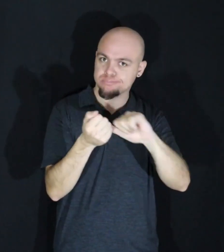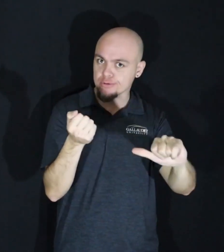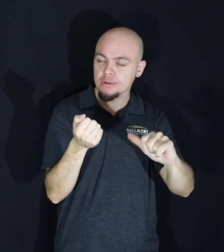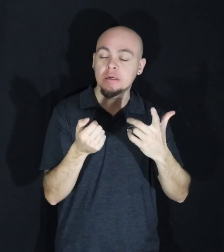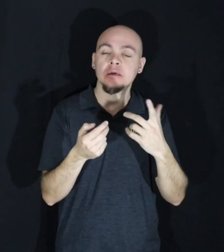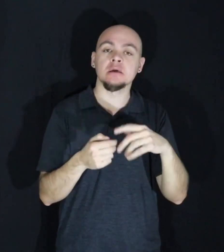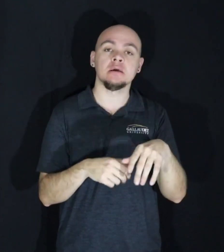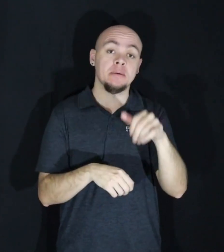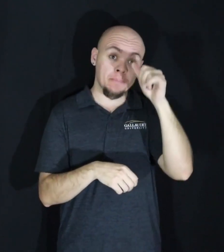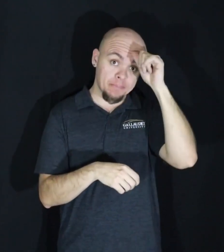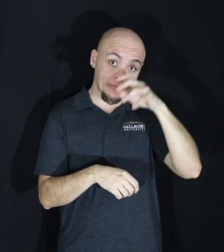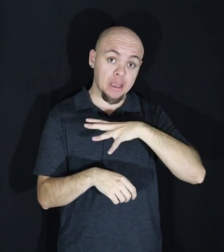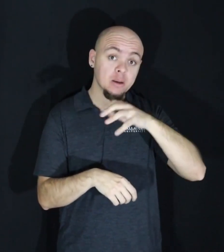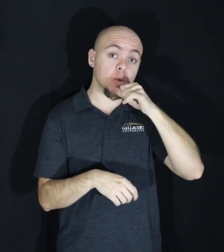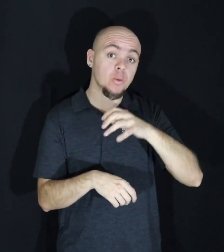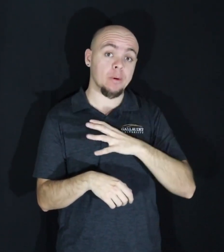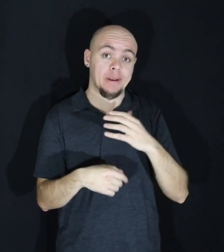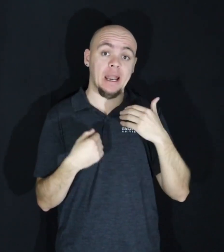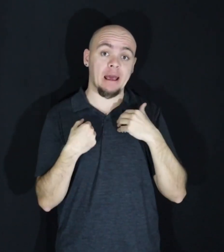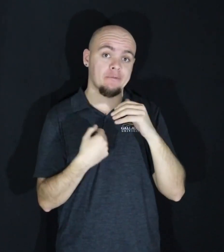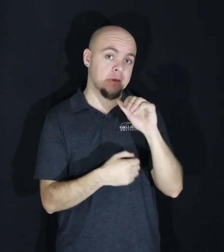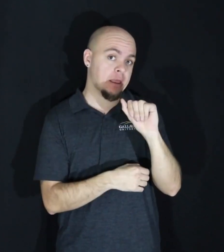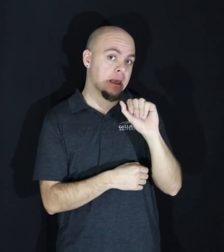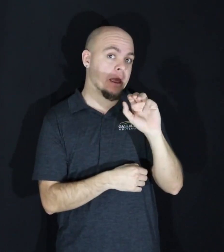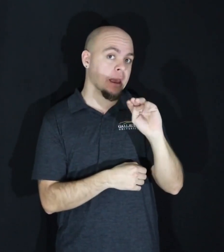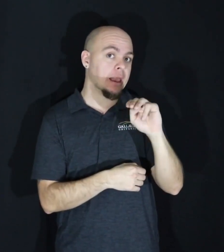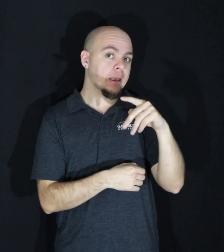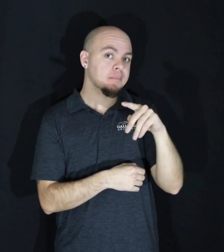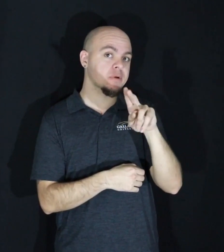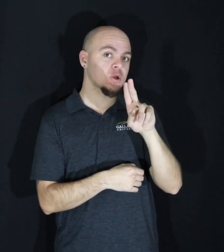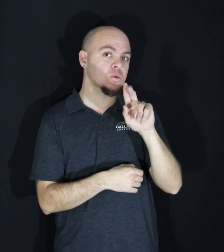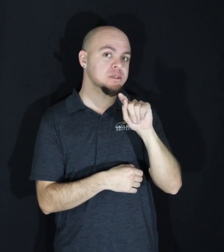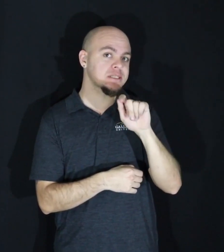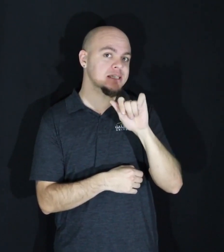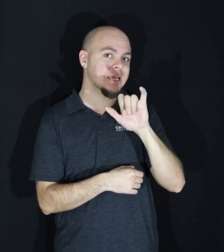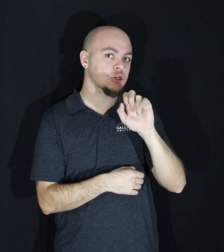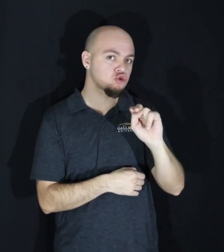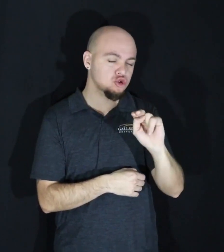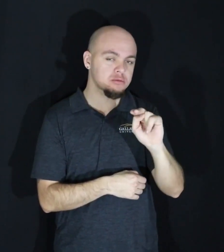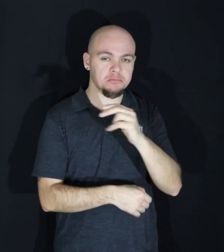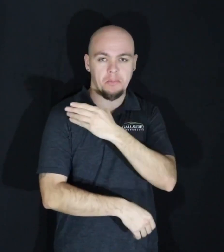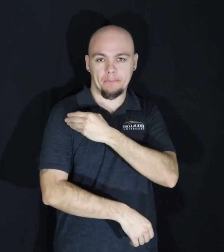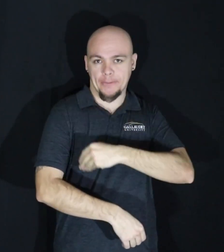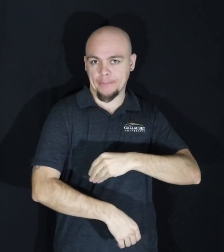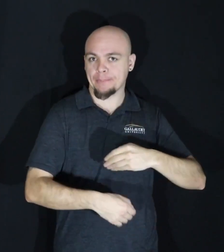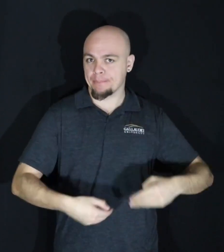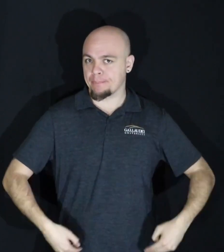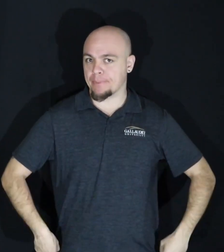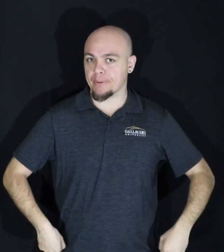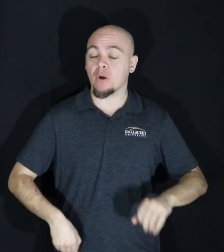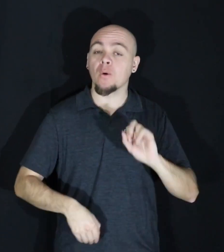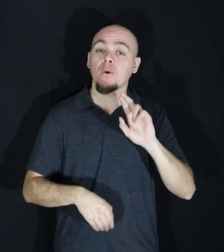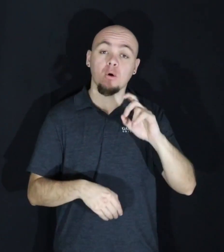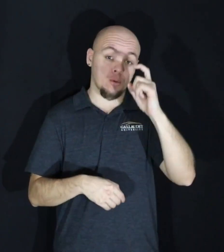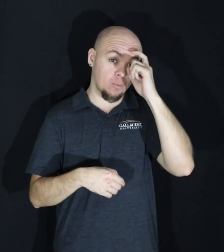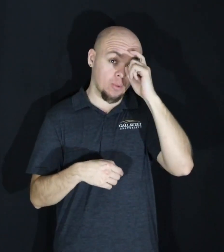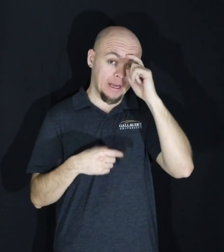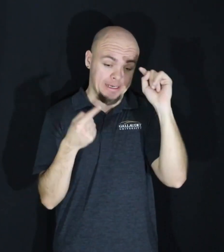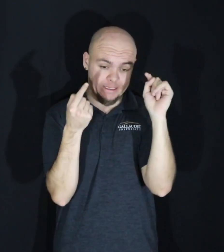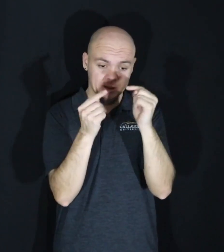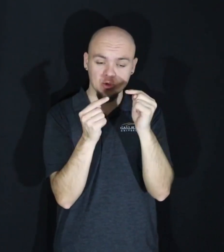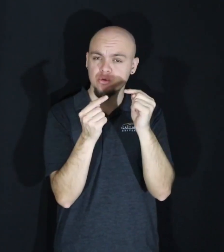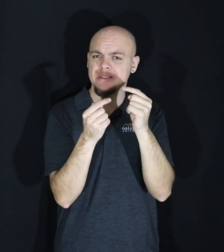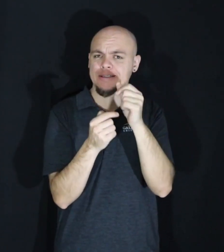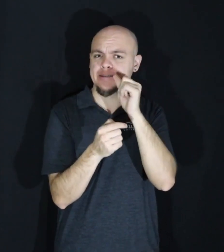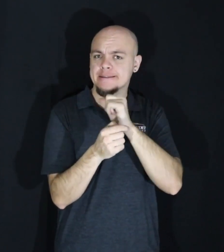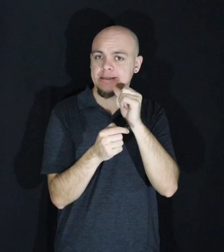with amputations, meaning the loss or removal of a body part, or individuals who suffered a traumatic brain injury that may